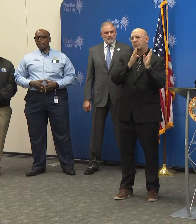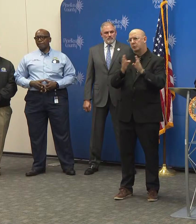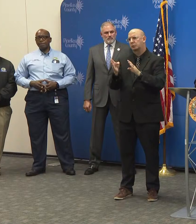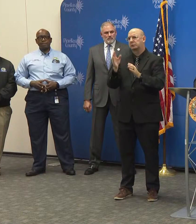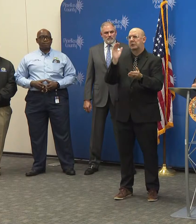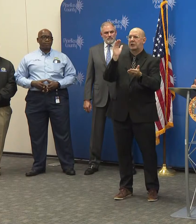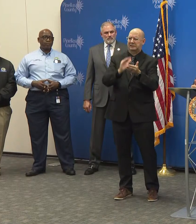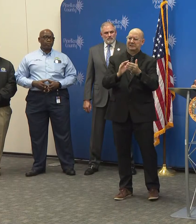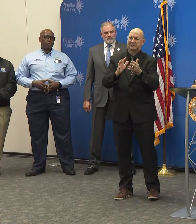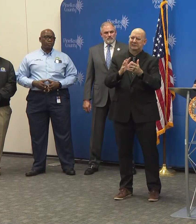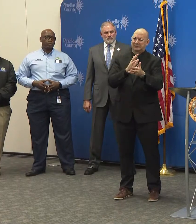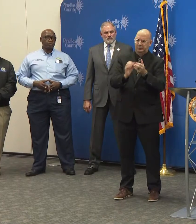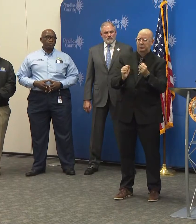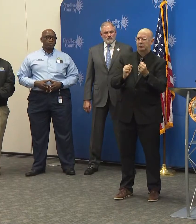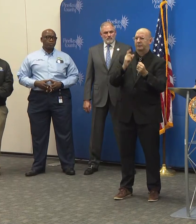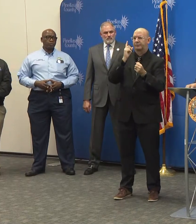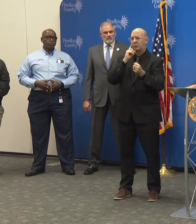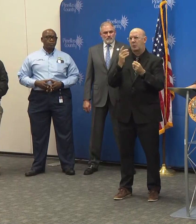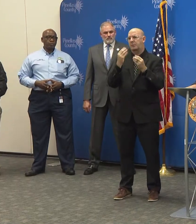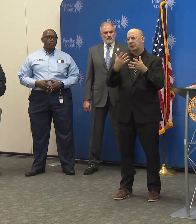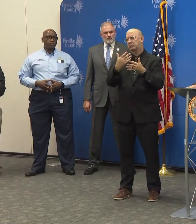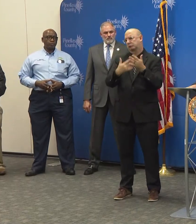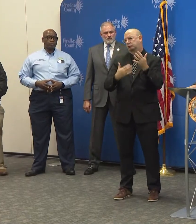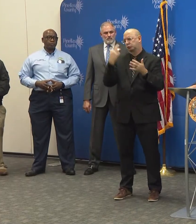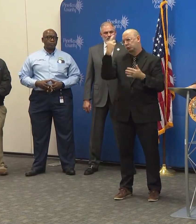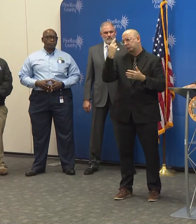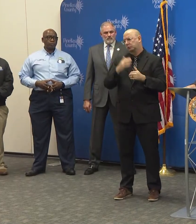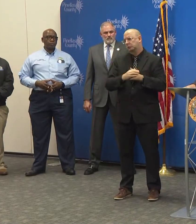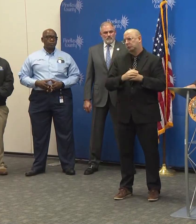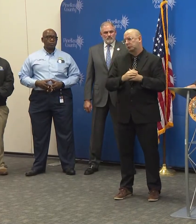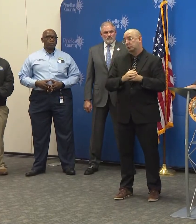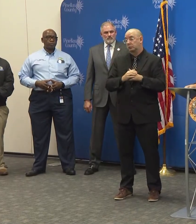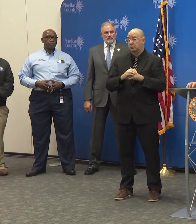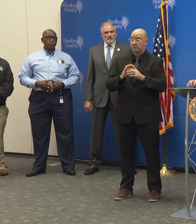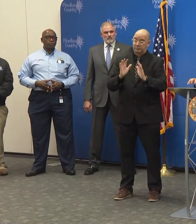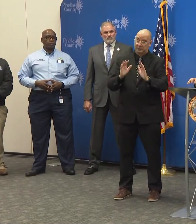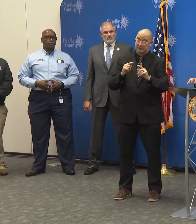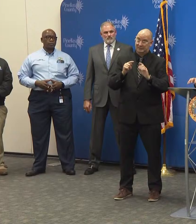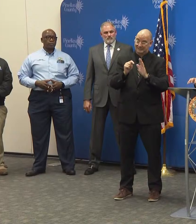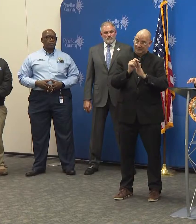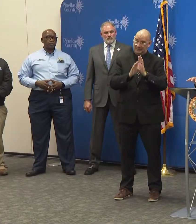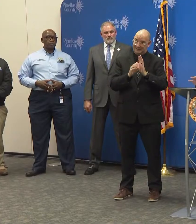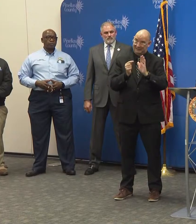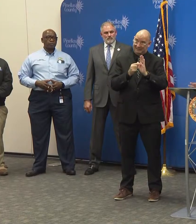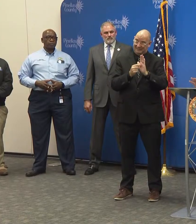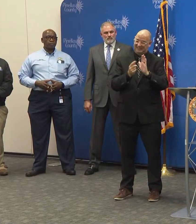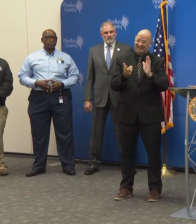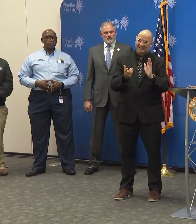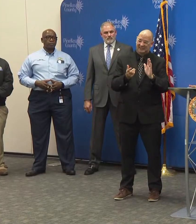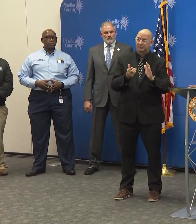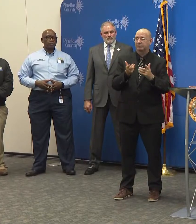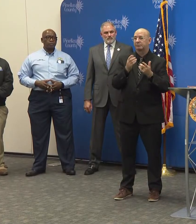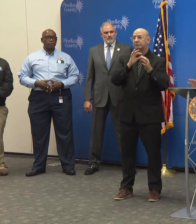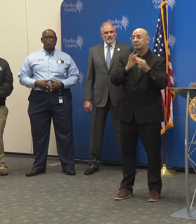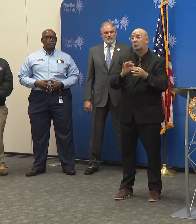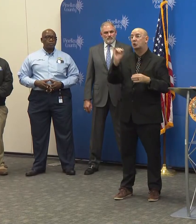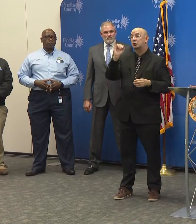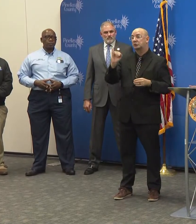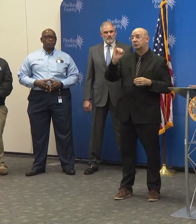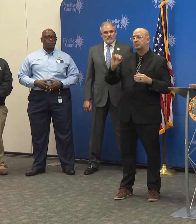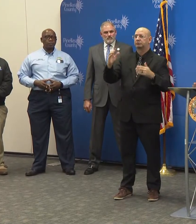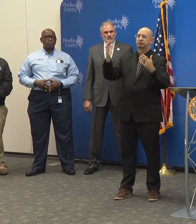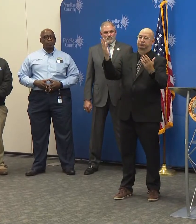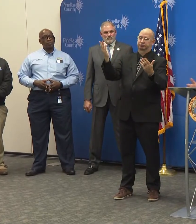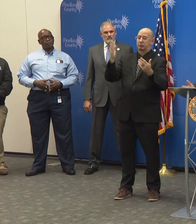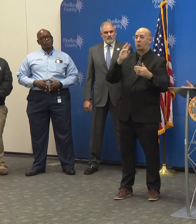variety of factors, you have that. I would also point out in terms of insurance, The water events and the